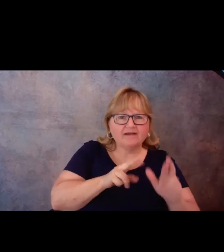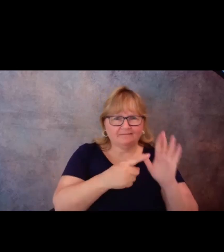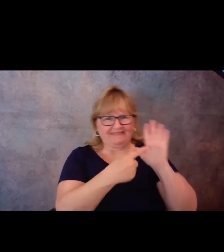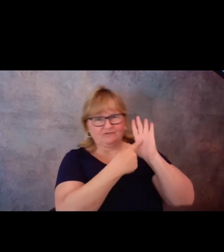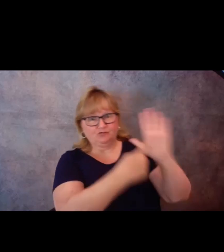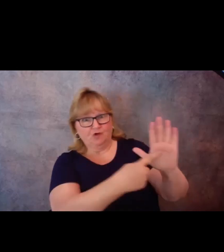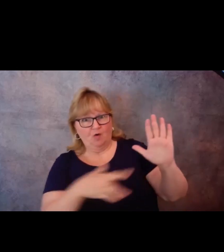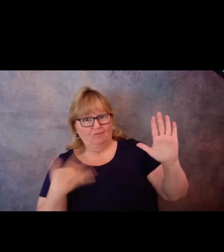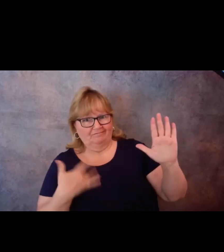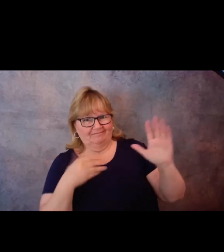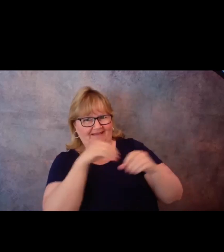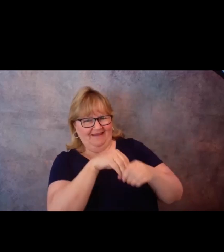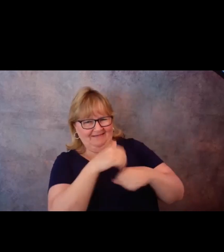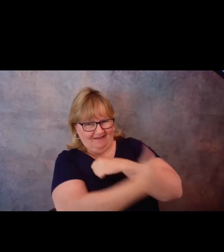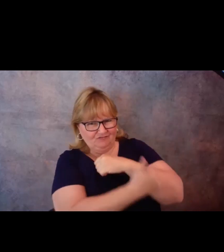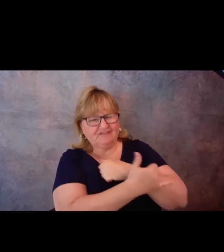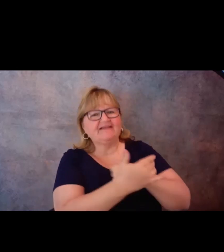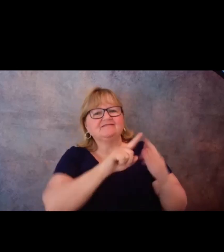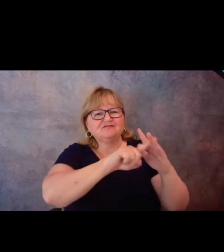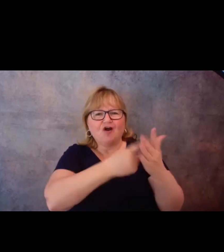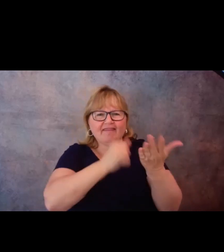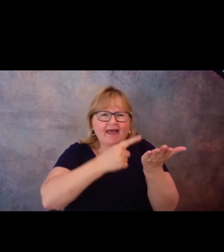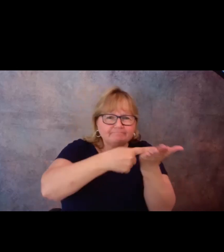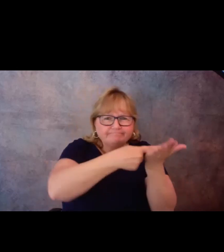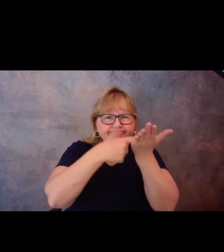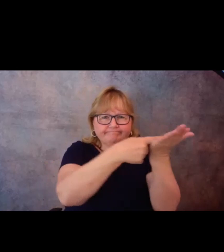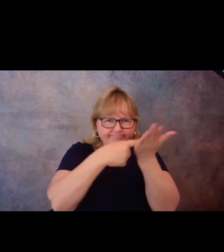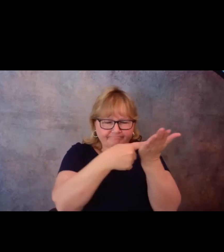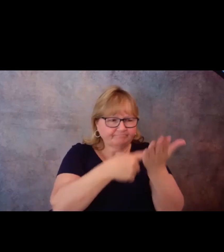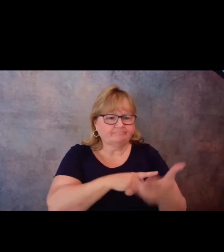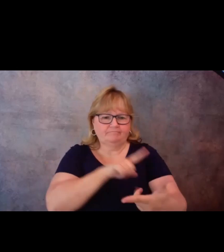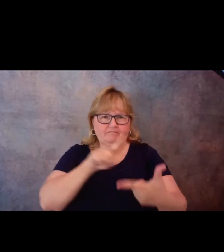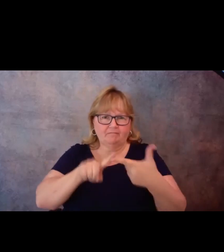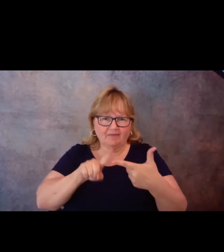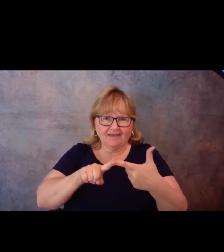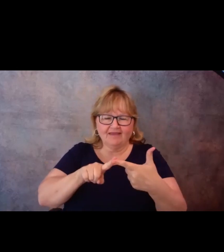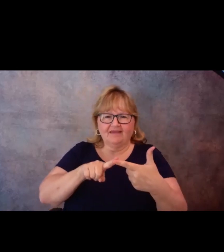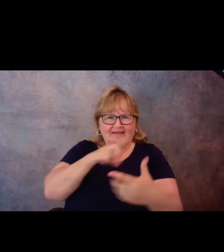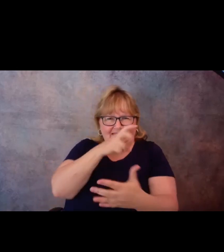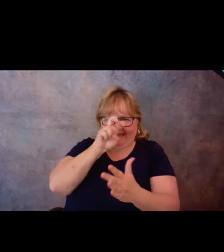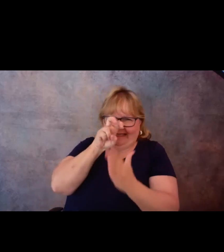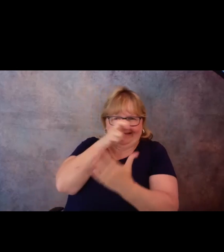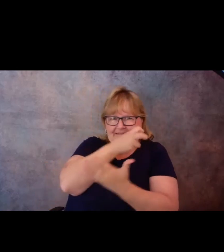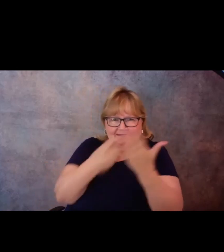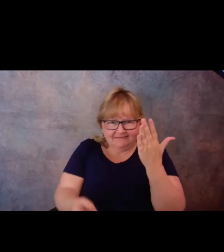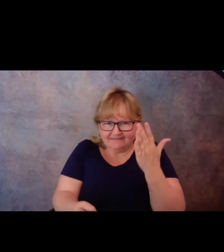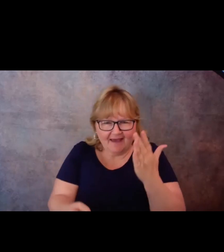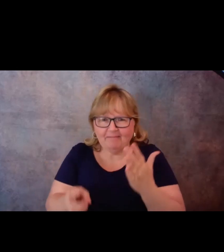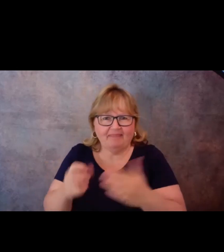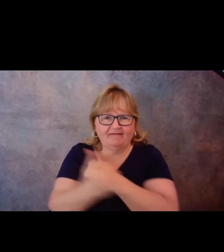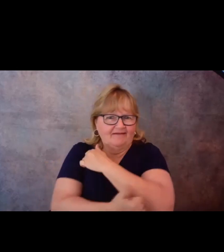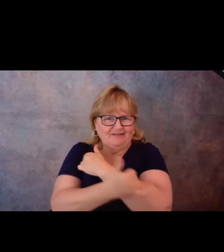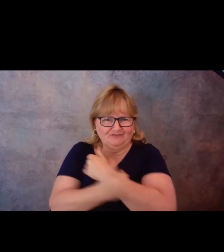high-level discussion, doing in-depth country visits, which no other bodies in the UN